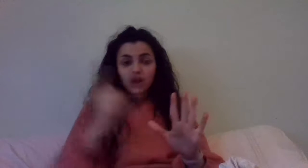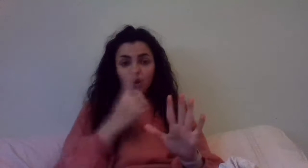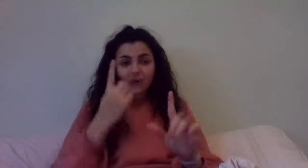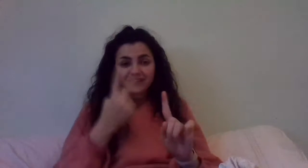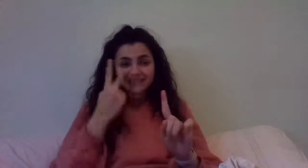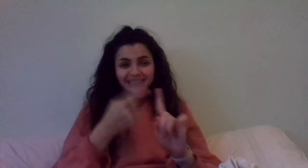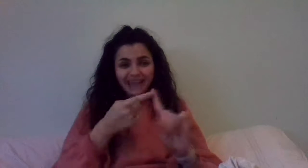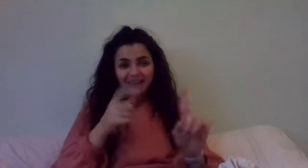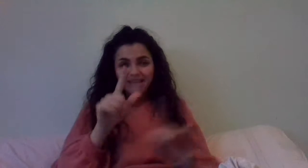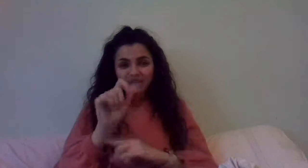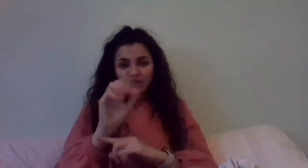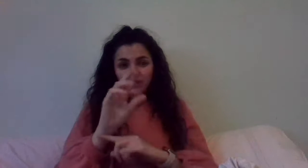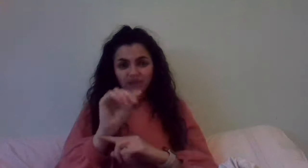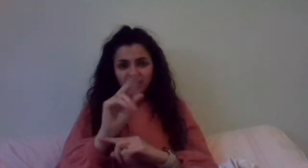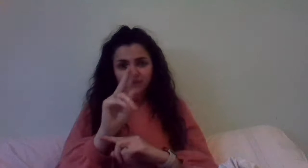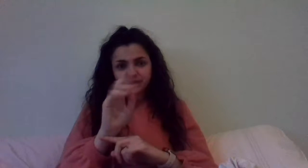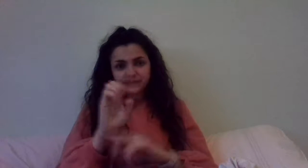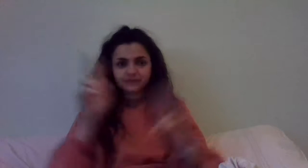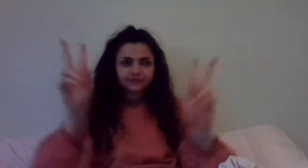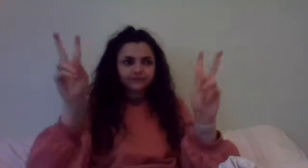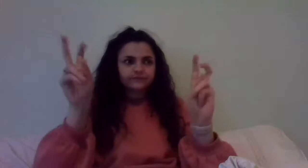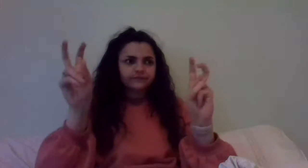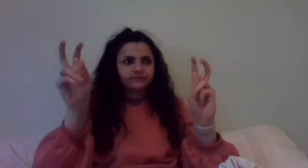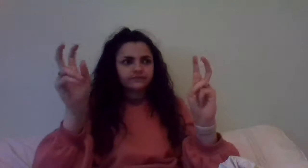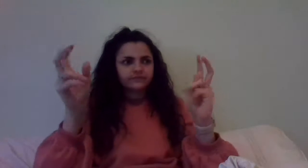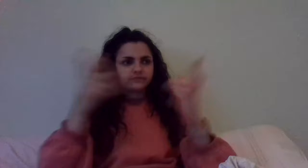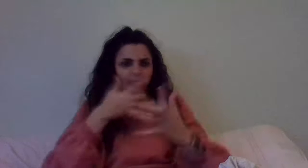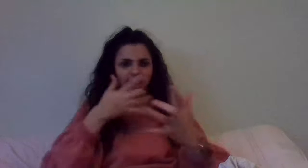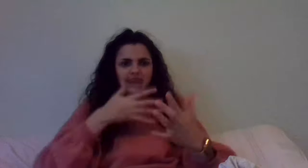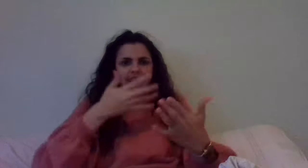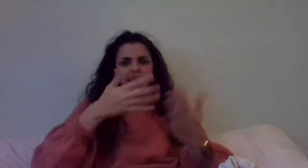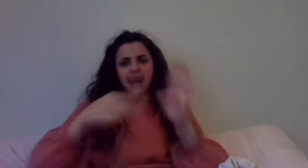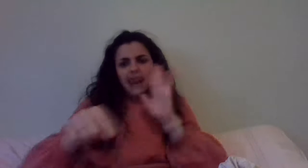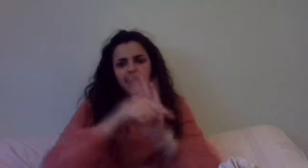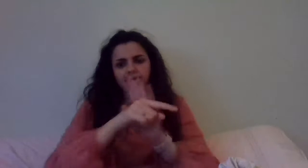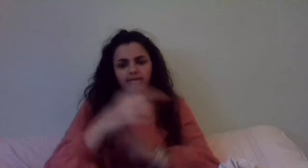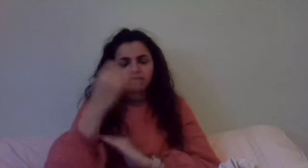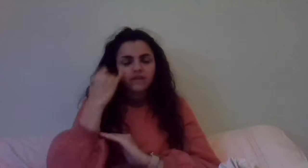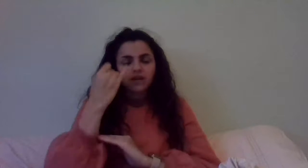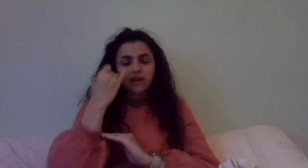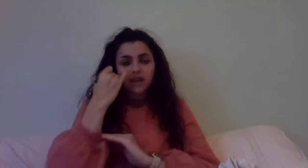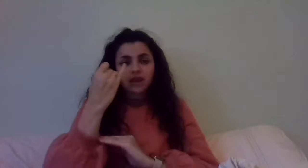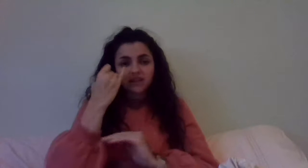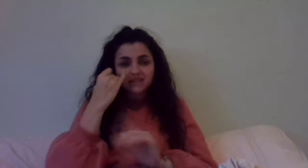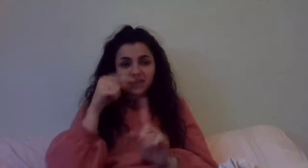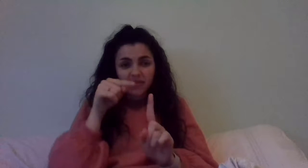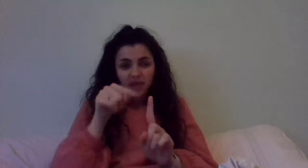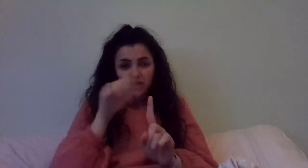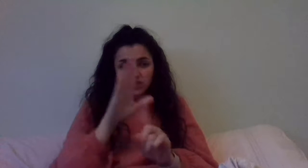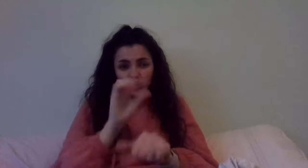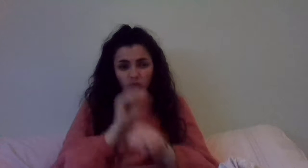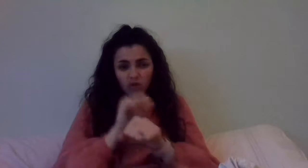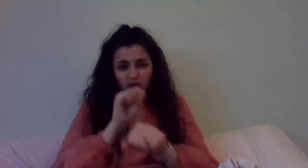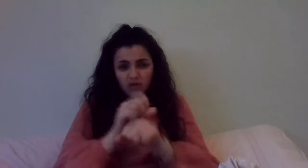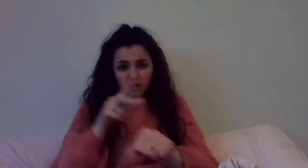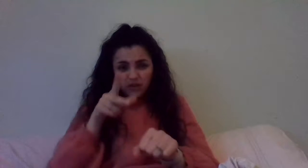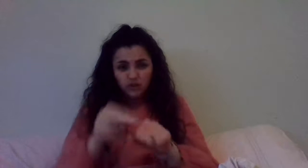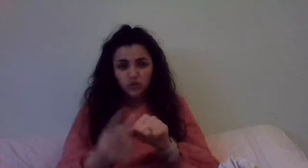a necessarily negative idea, the idea that his works were cut in half for 2 different institutions. He was